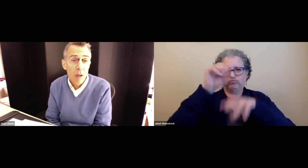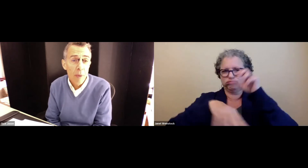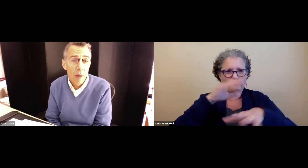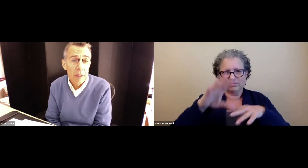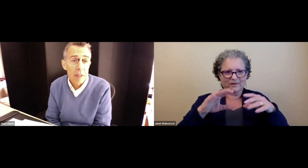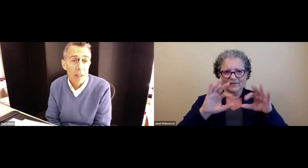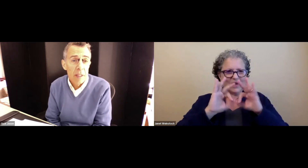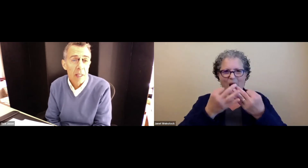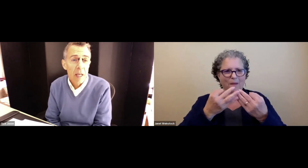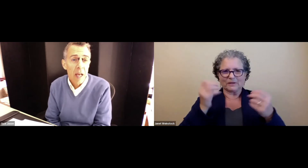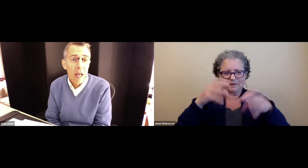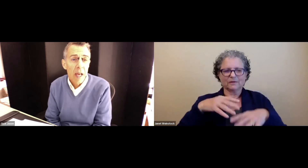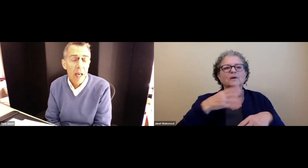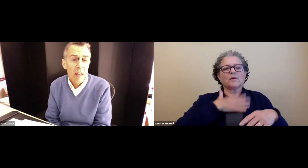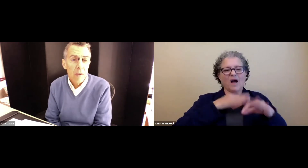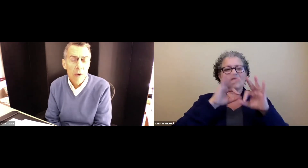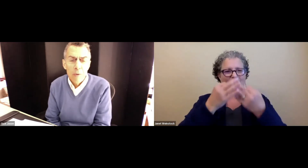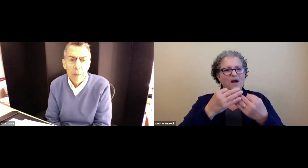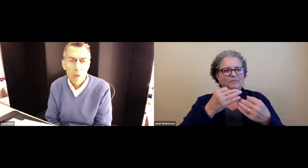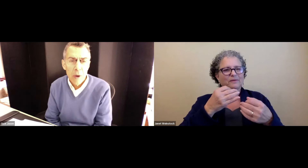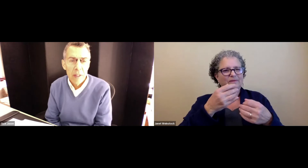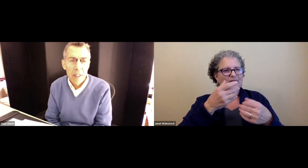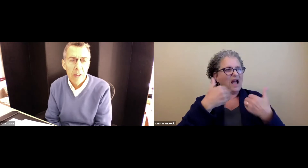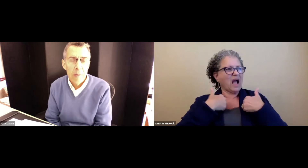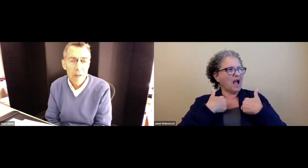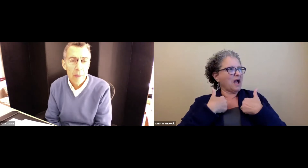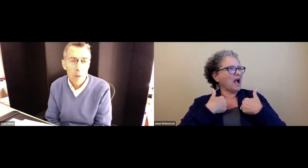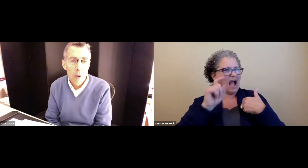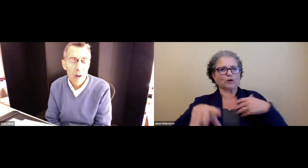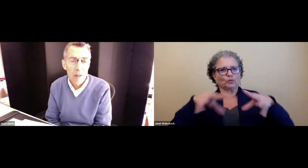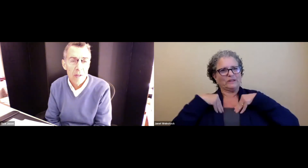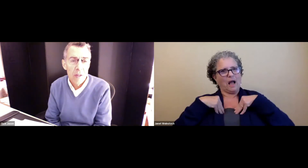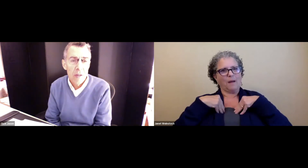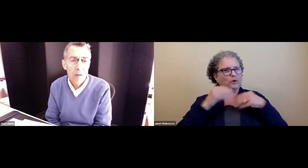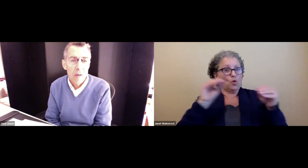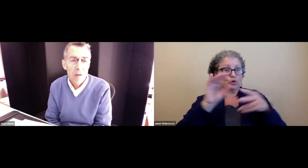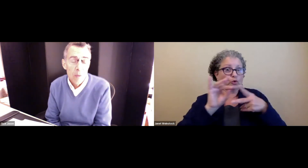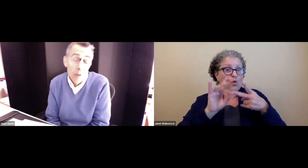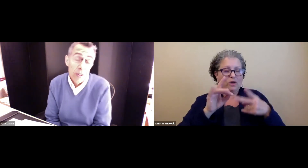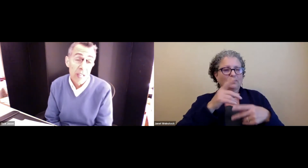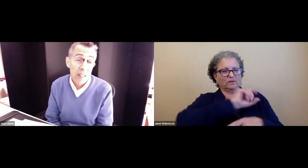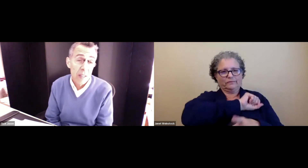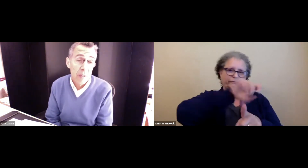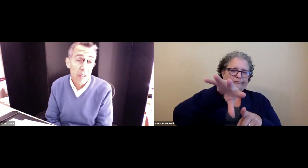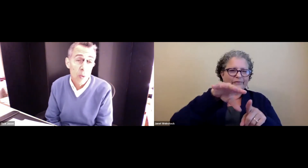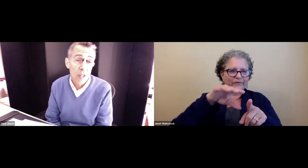apartment, and families were crowded together. And my family was part of this. We would just have to accept the situation as it